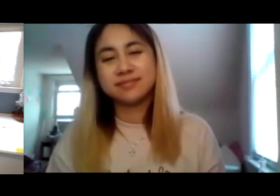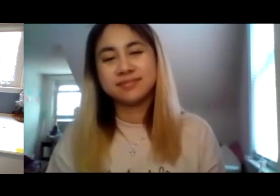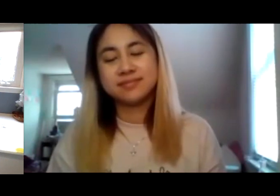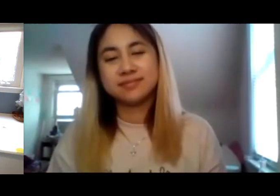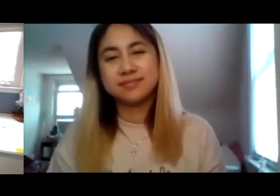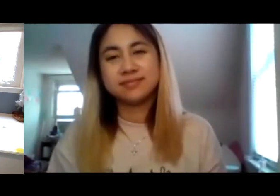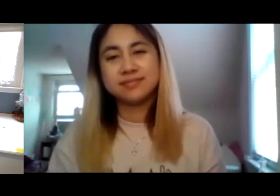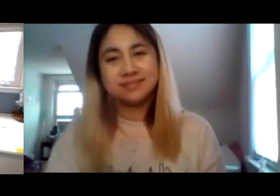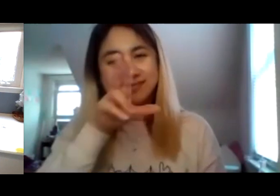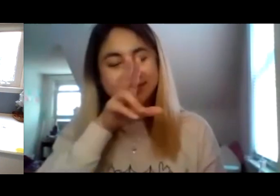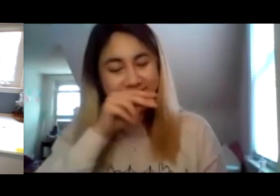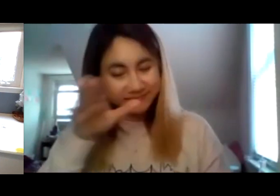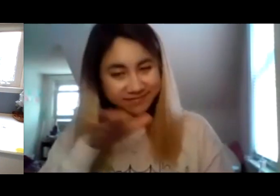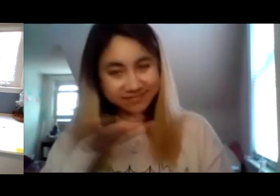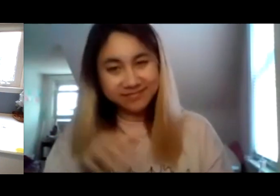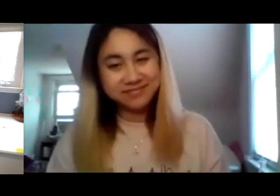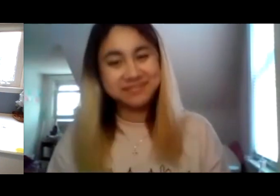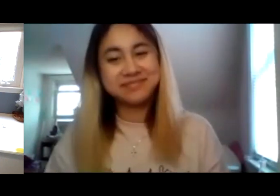Duck walk.